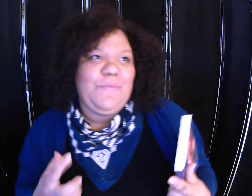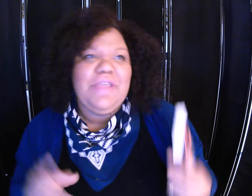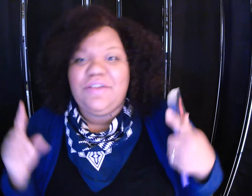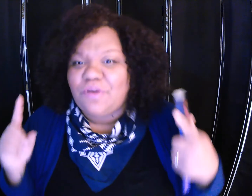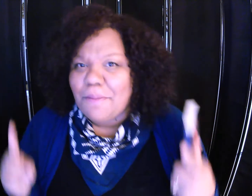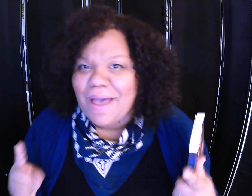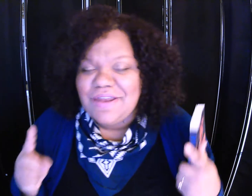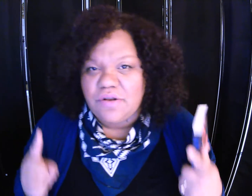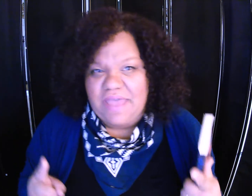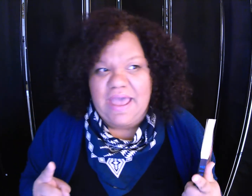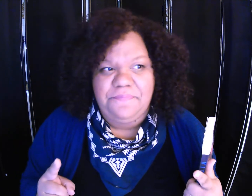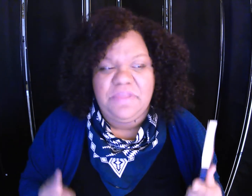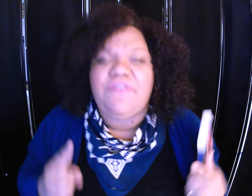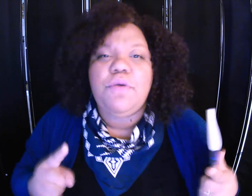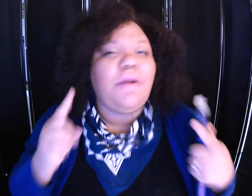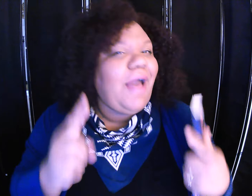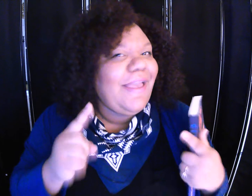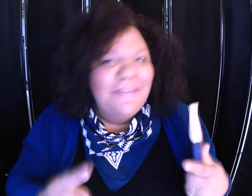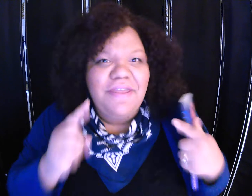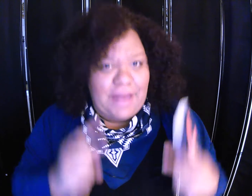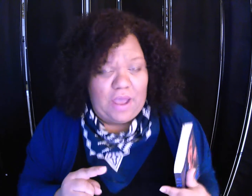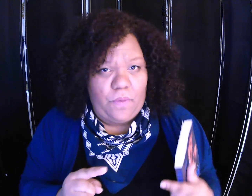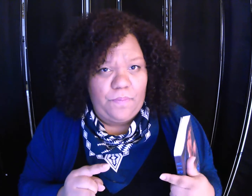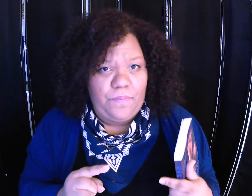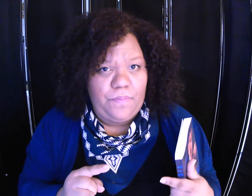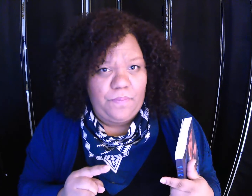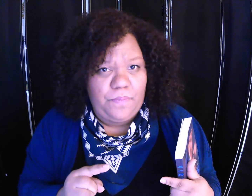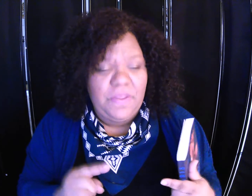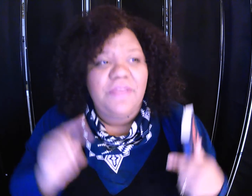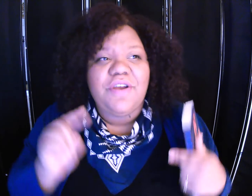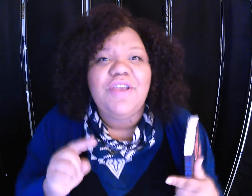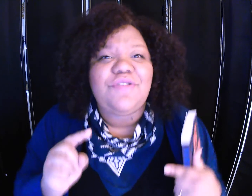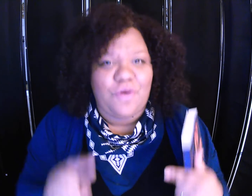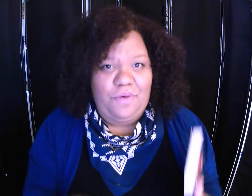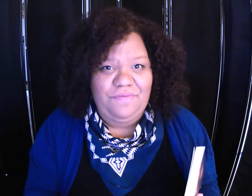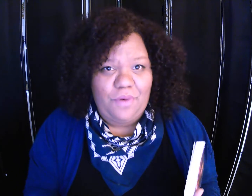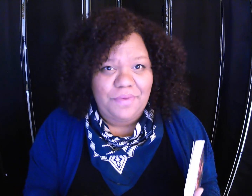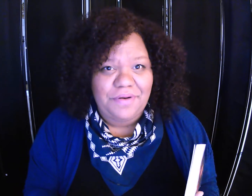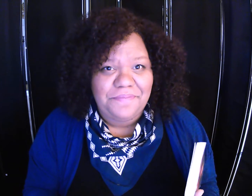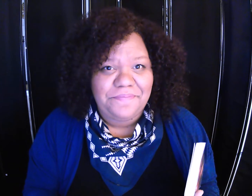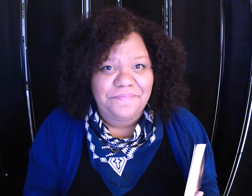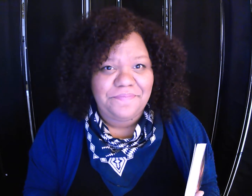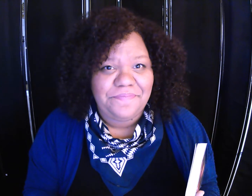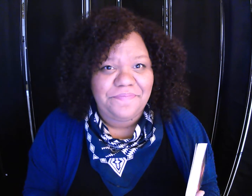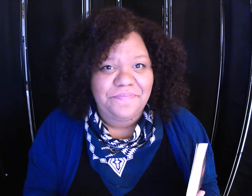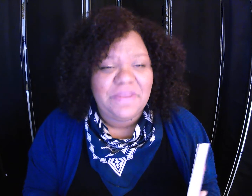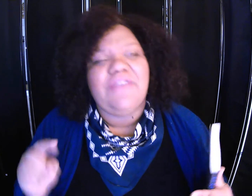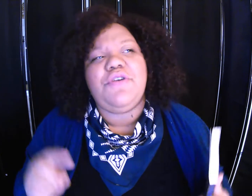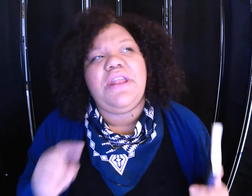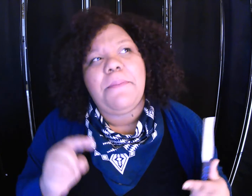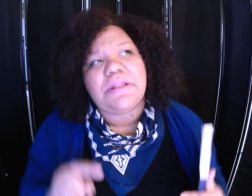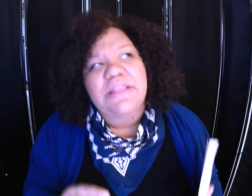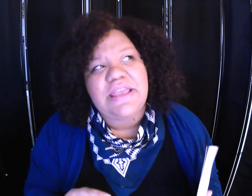is a reminder that if you are not in the now, there is no going forward. If you cannot